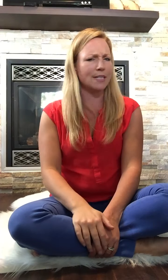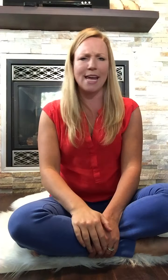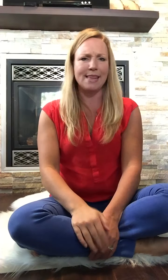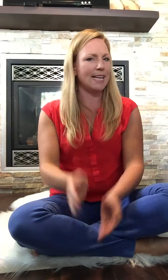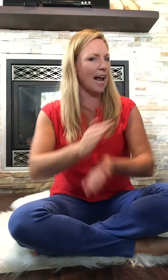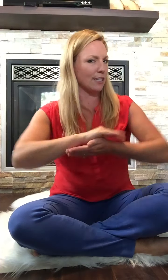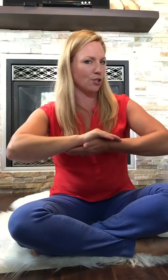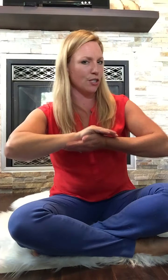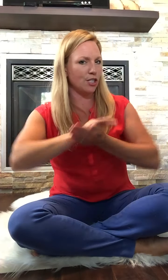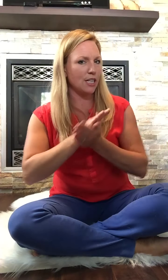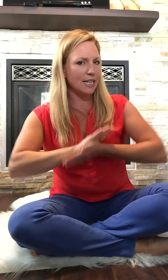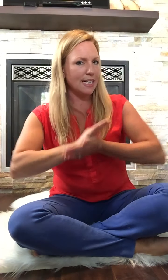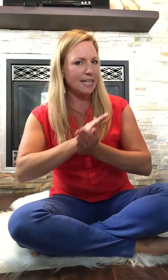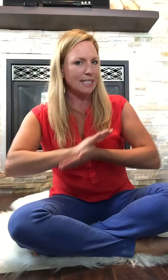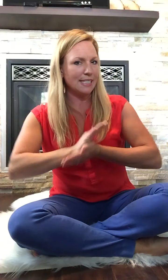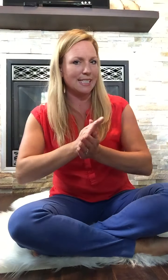forget the extra cheese.